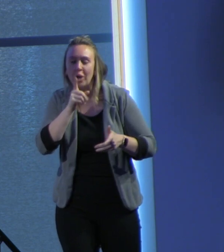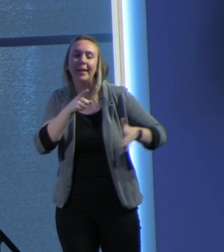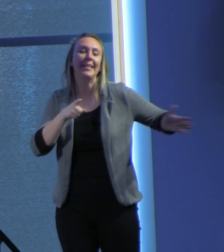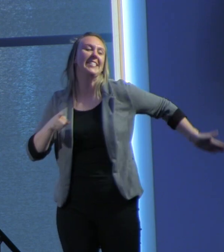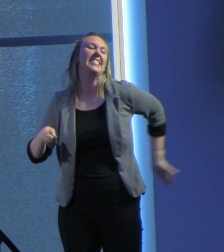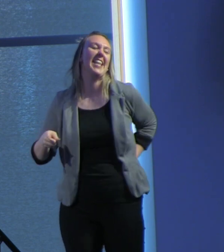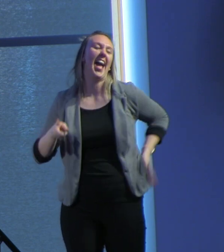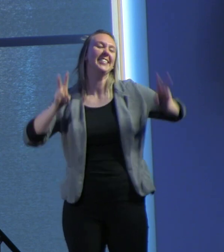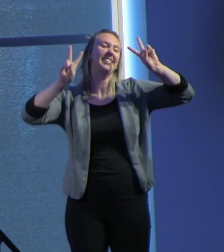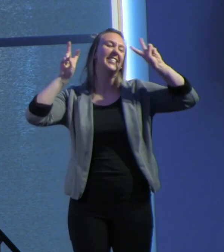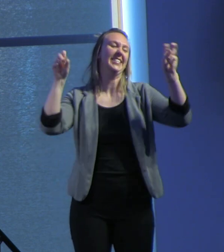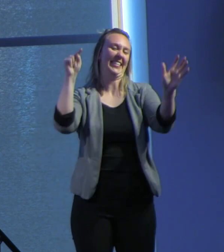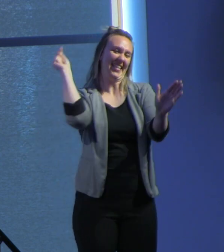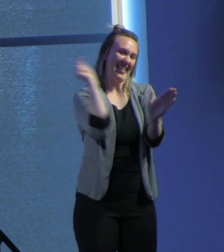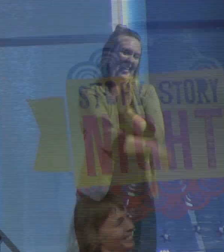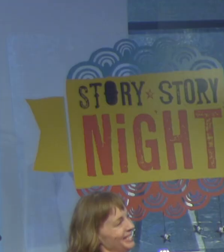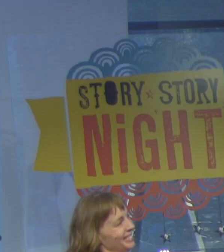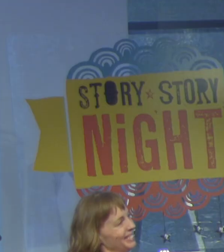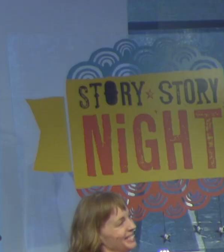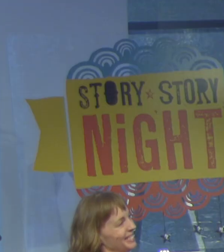and killed me.